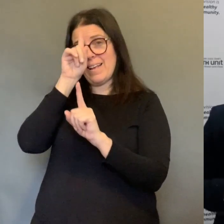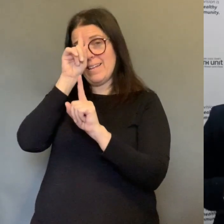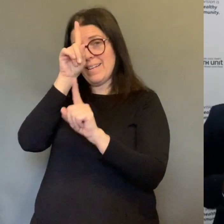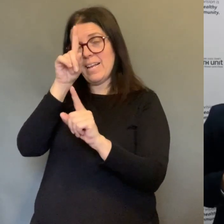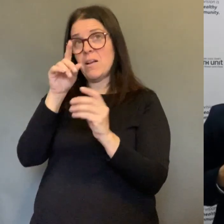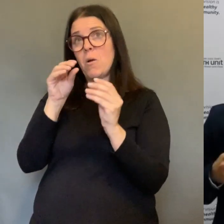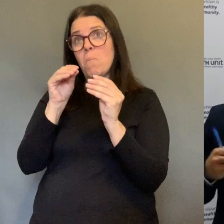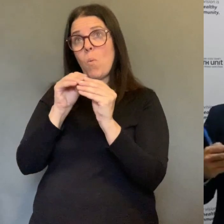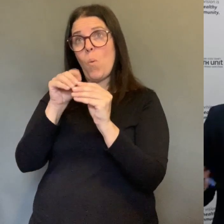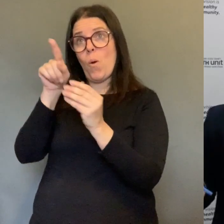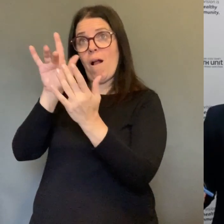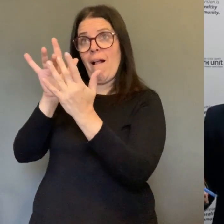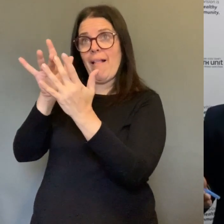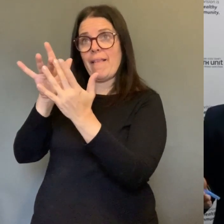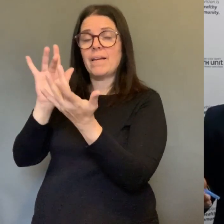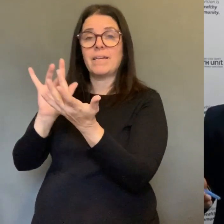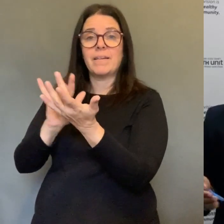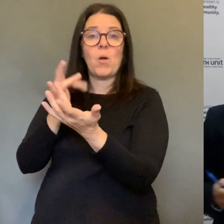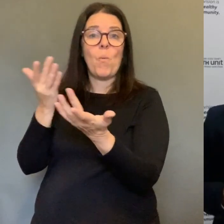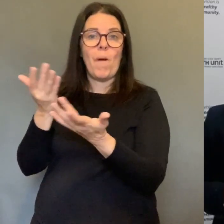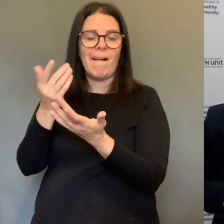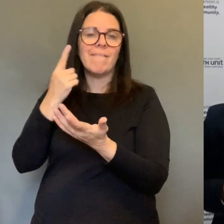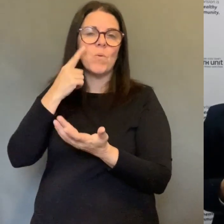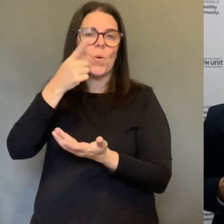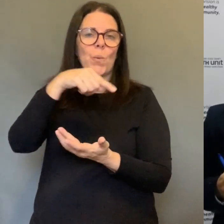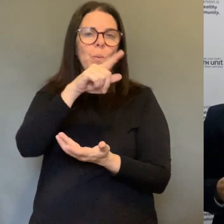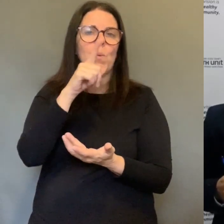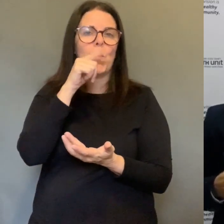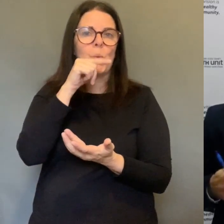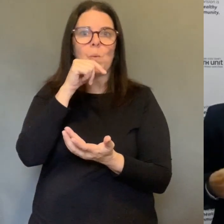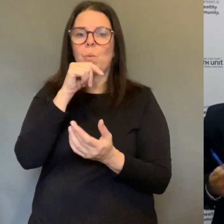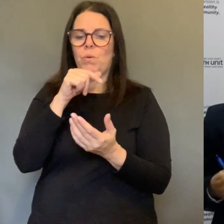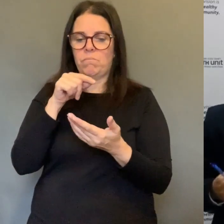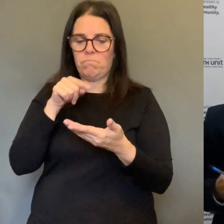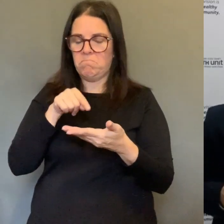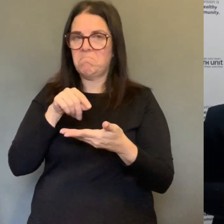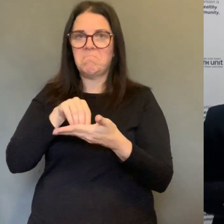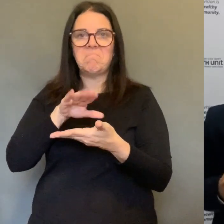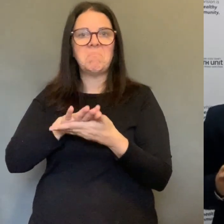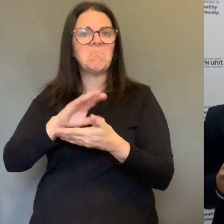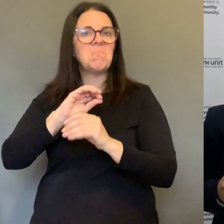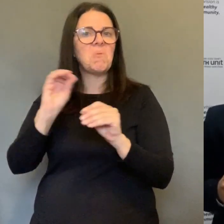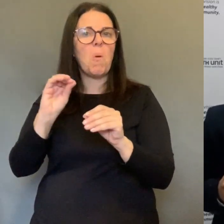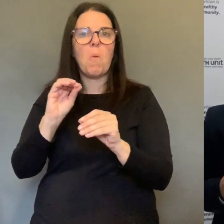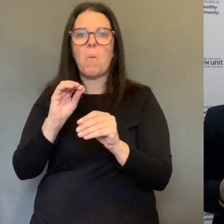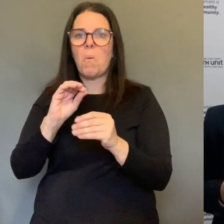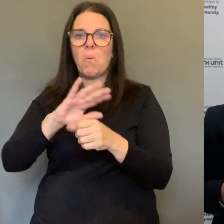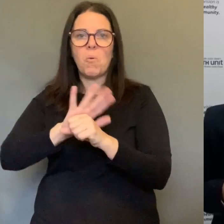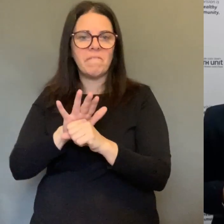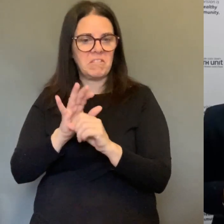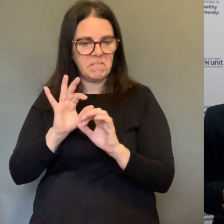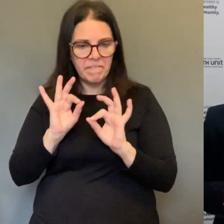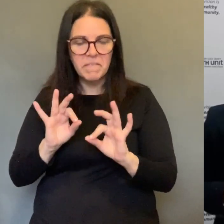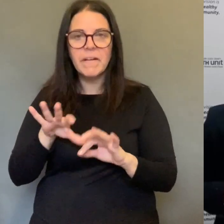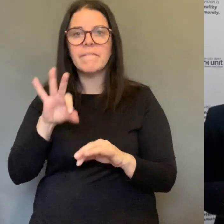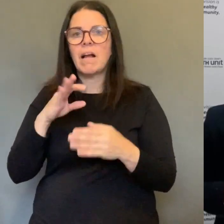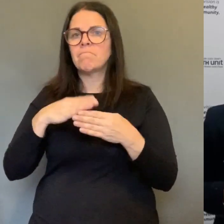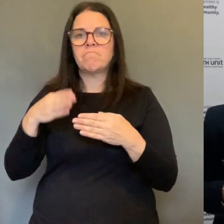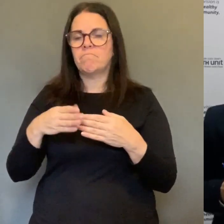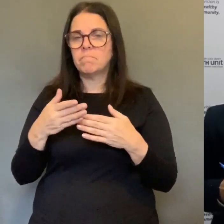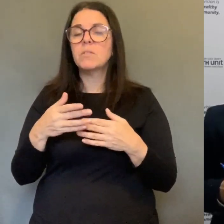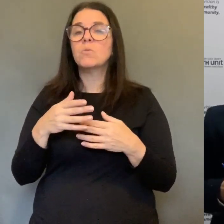the increased number of testing that is happening right now, it is becoming more difficult to make that physical and personal